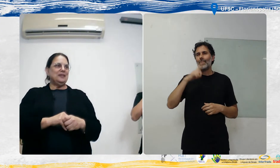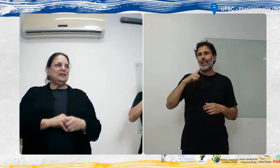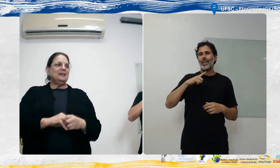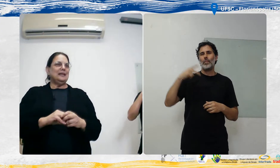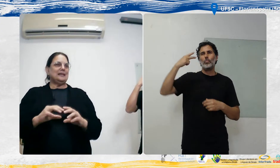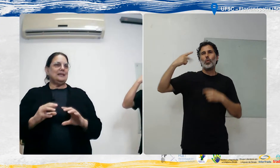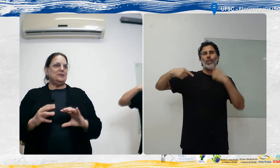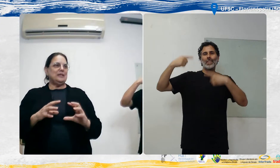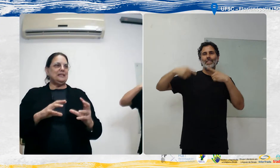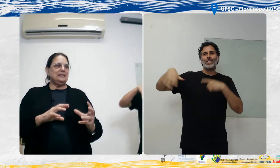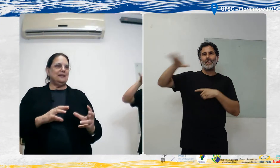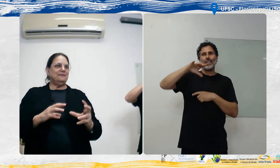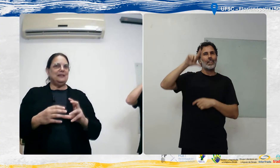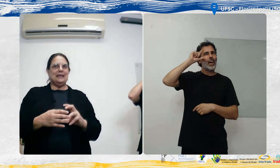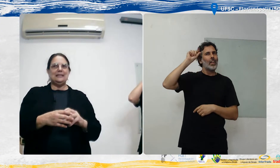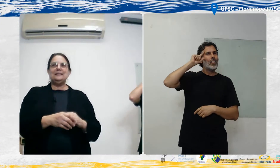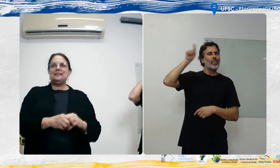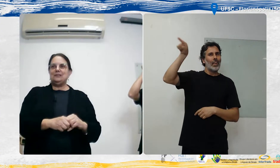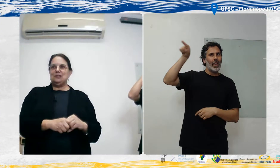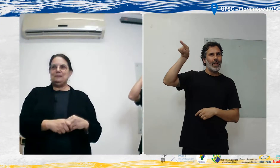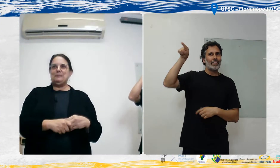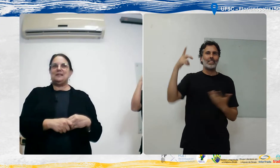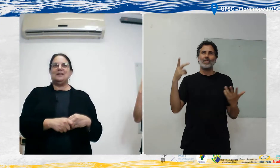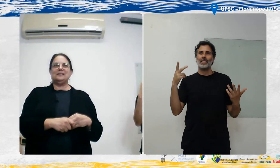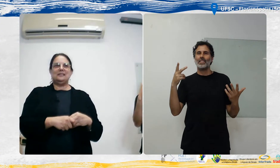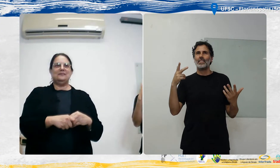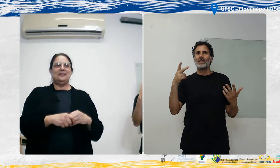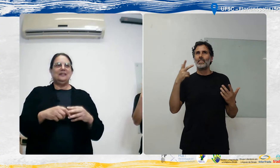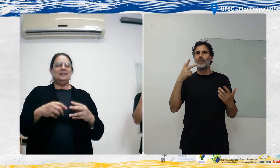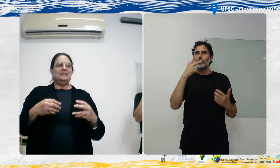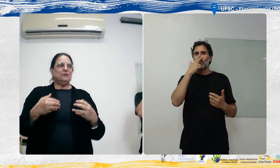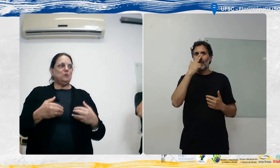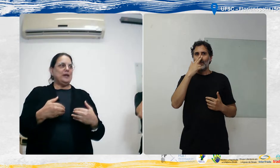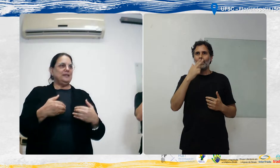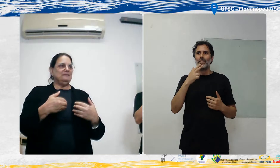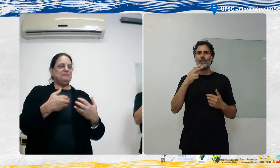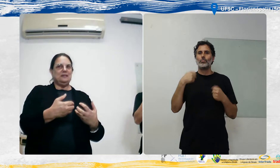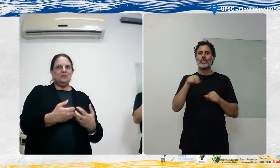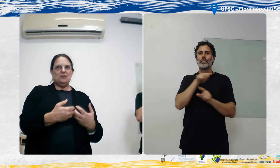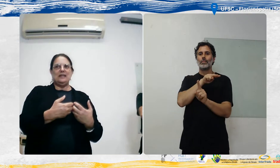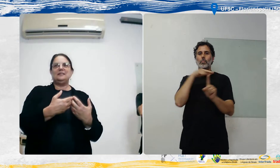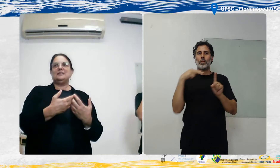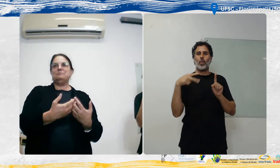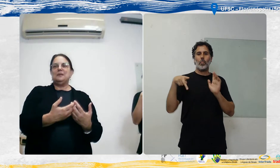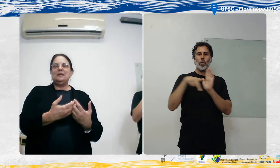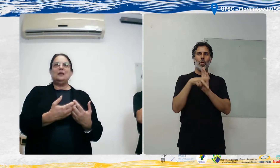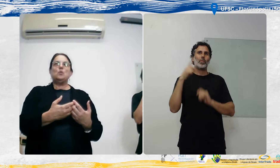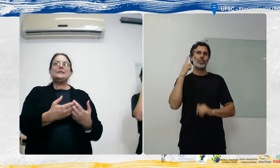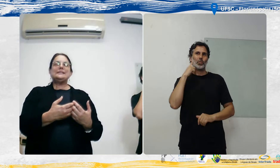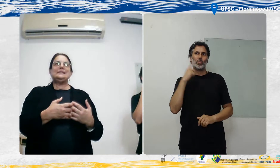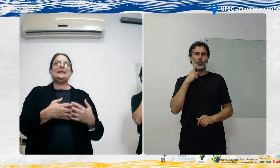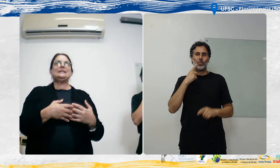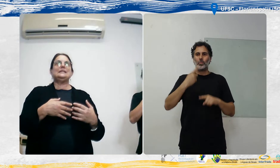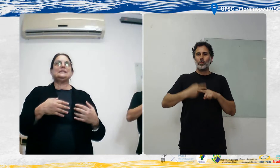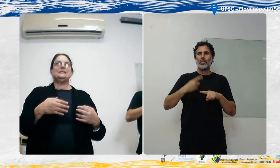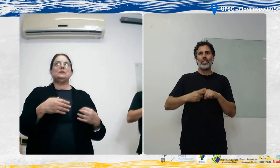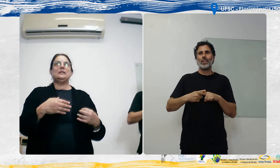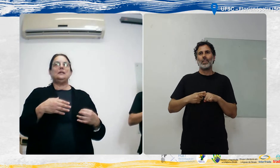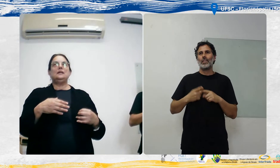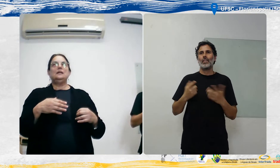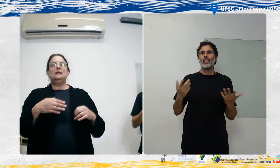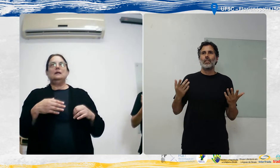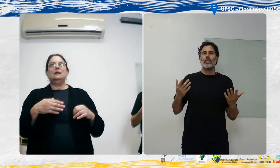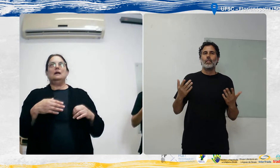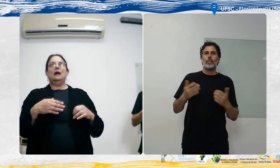with like a hearing deaf lens, just because of different ways of being trained. And it wasn't like